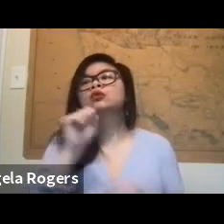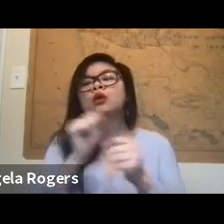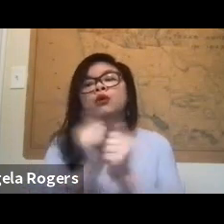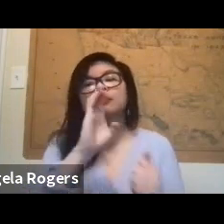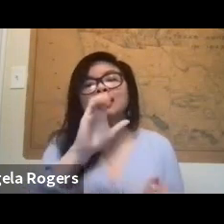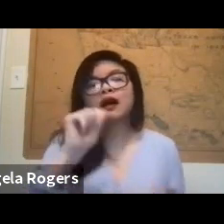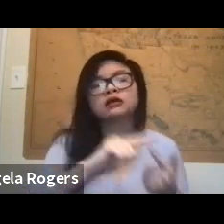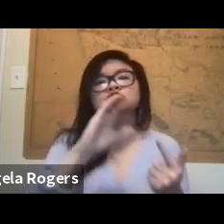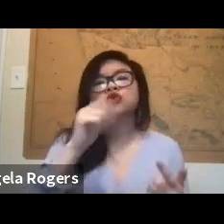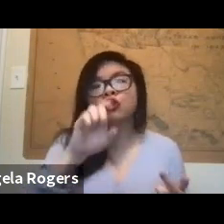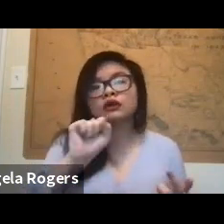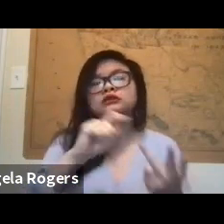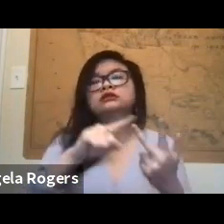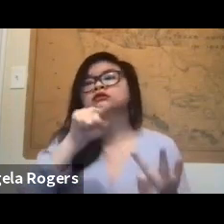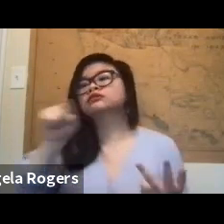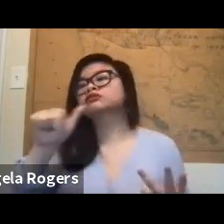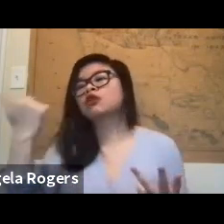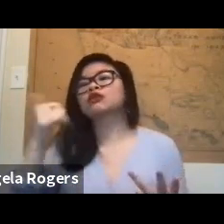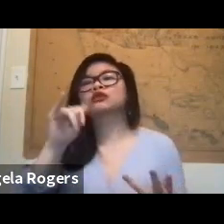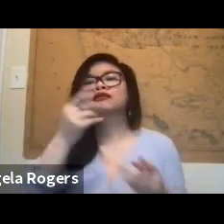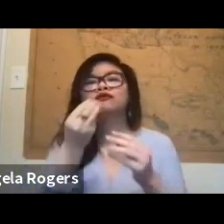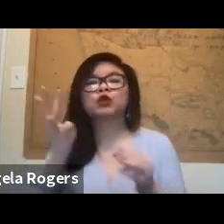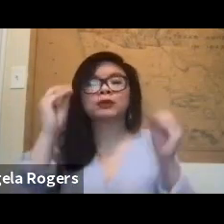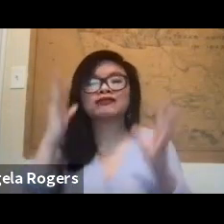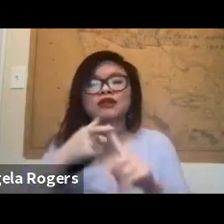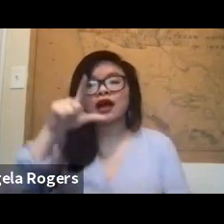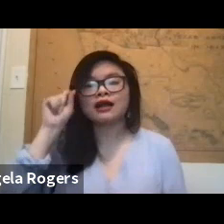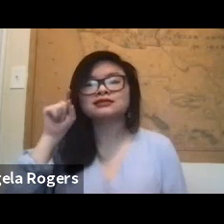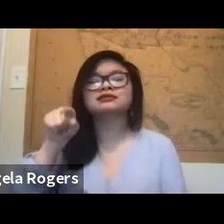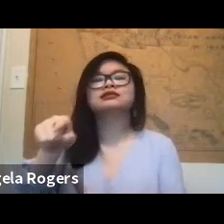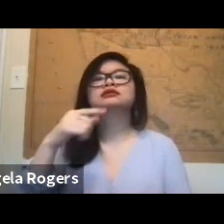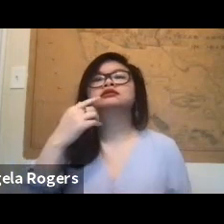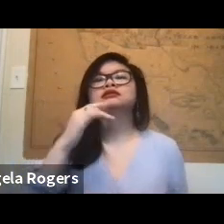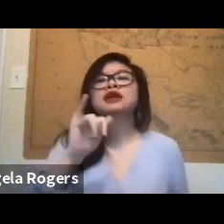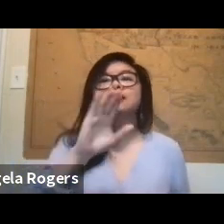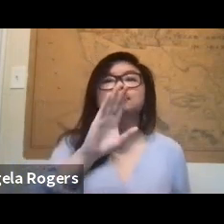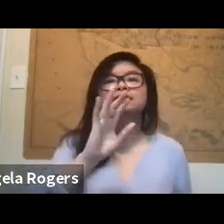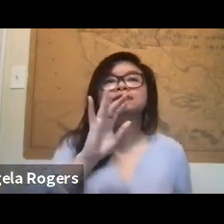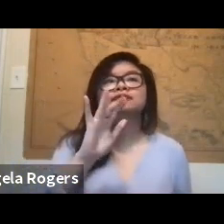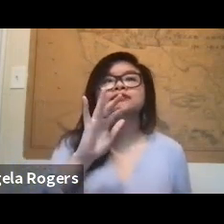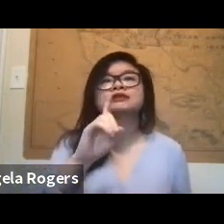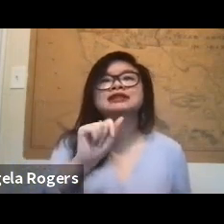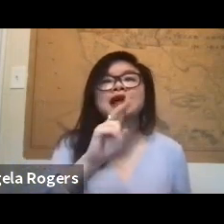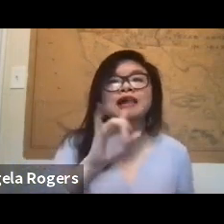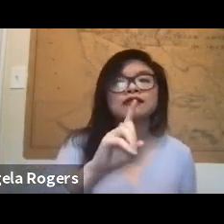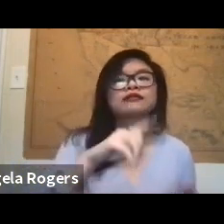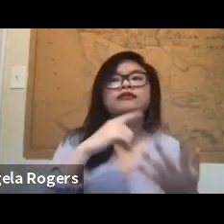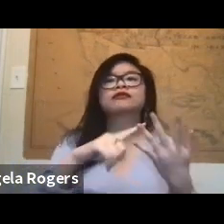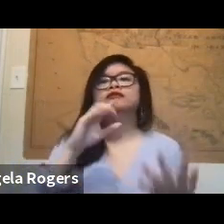then also I worked with Becca and Charles and other professors at